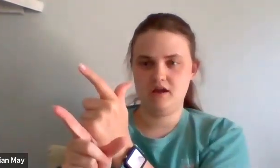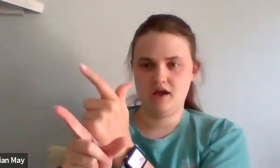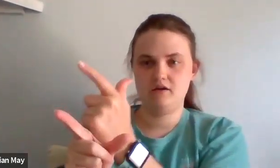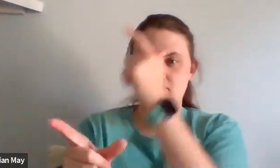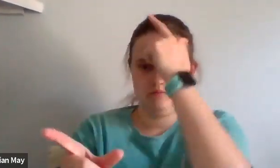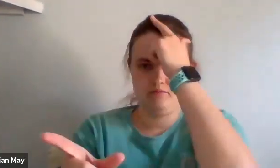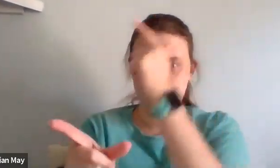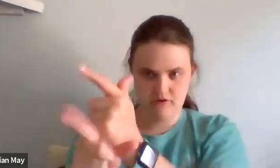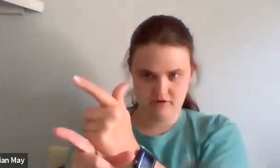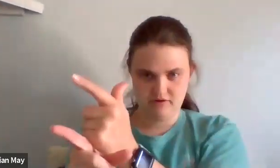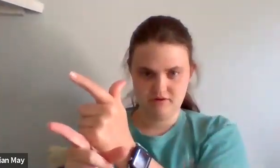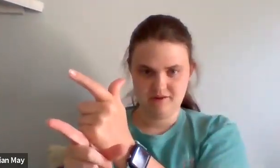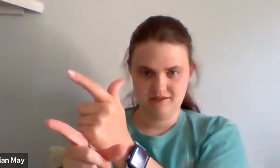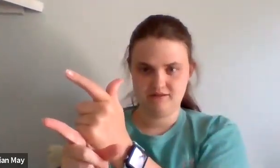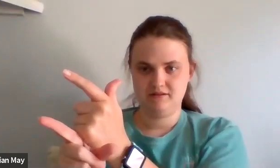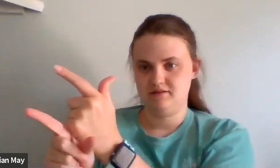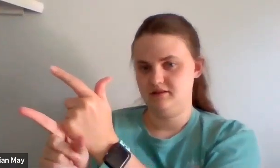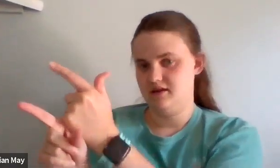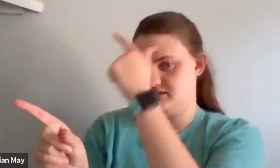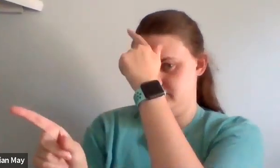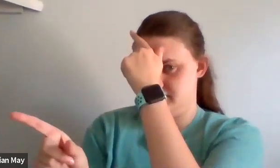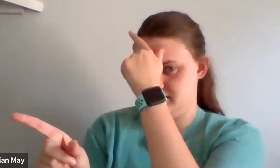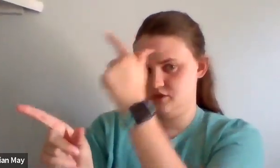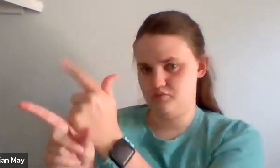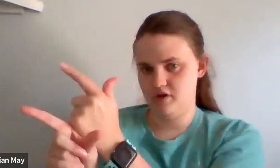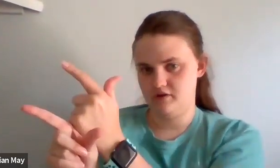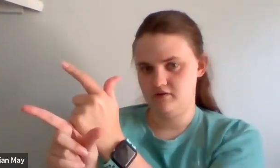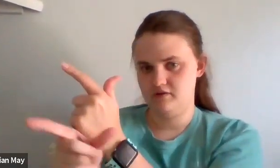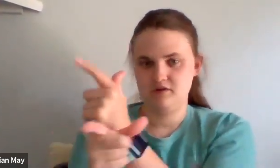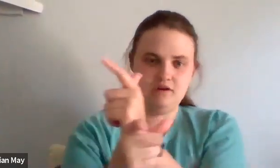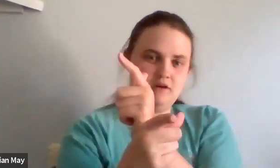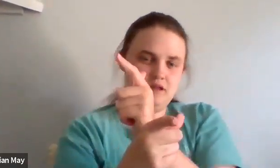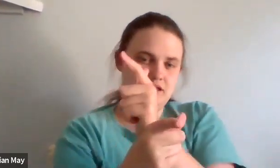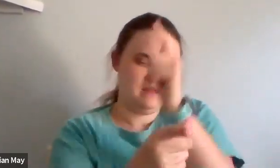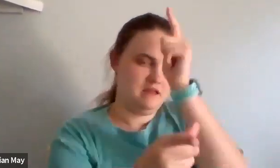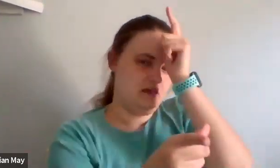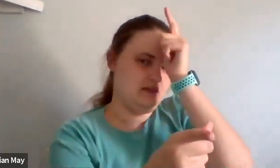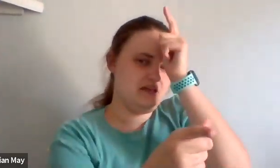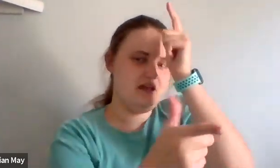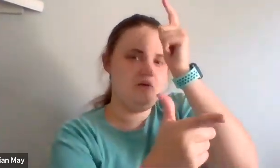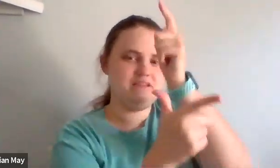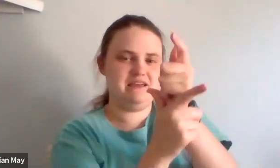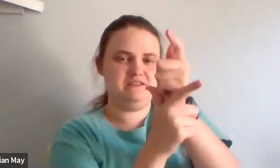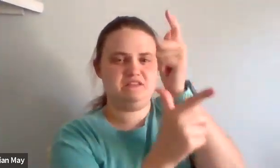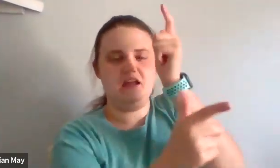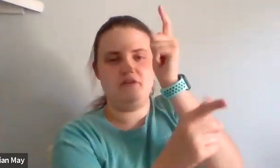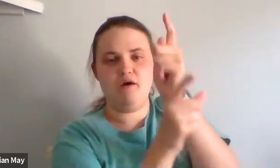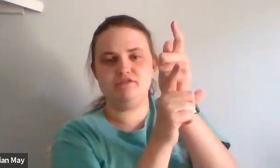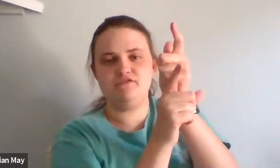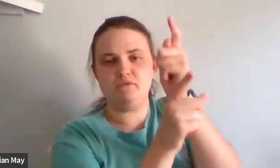Yeah. Brother. Yes. If you see it, so brother. It's not always, it's kind of however you feel